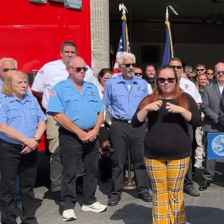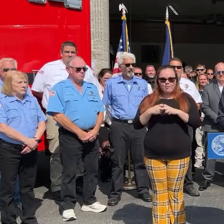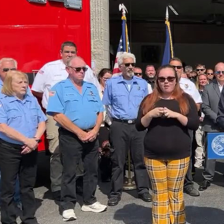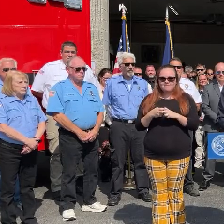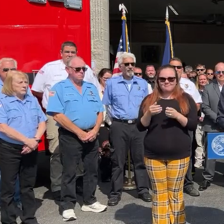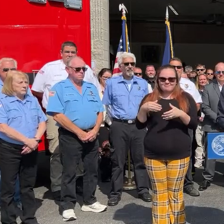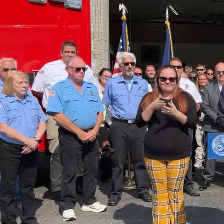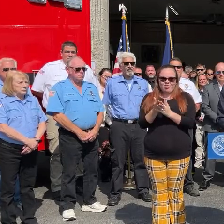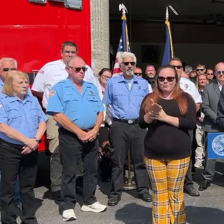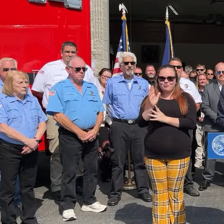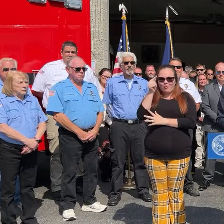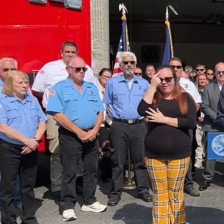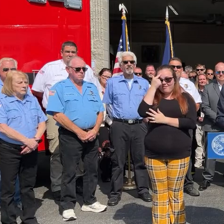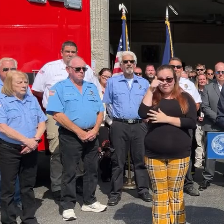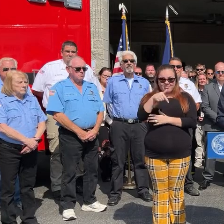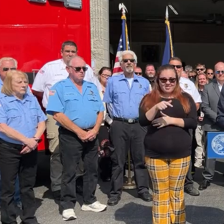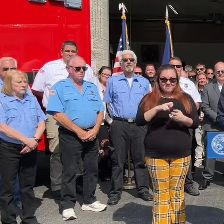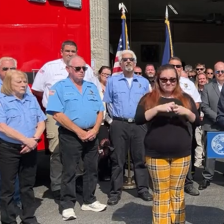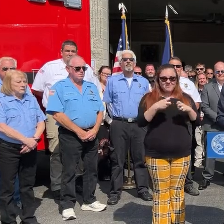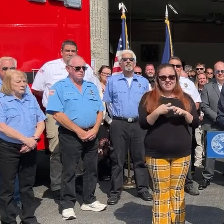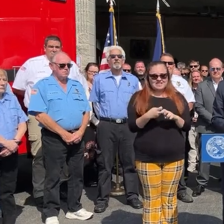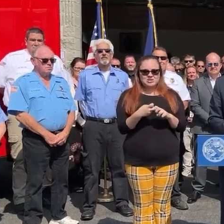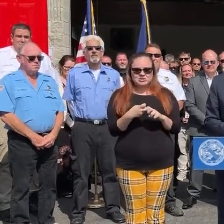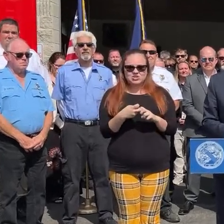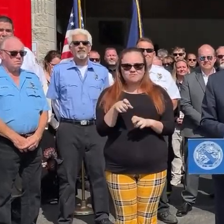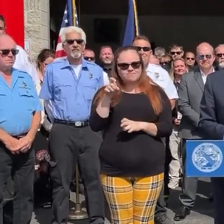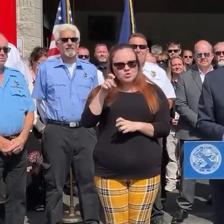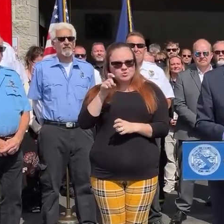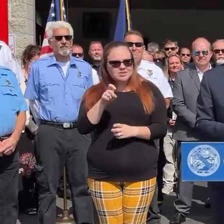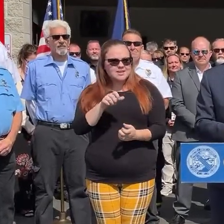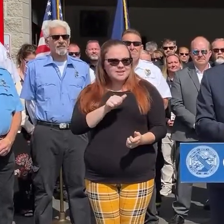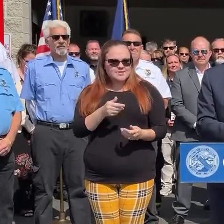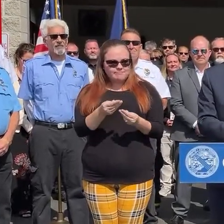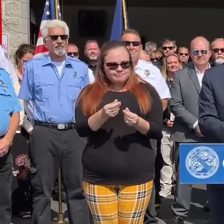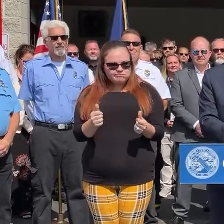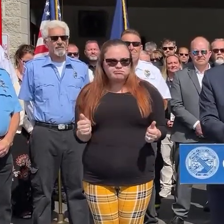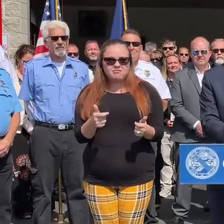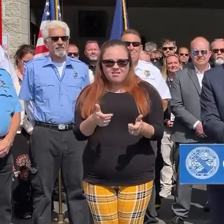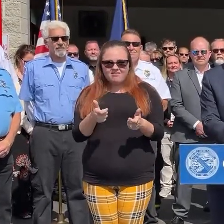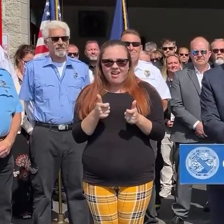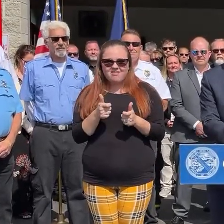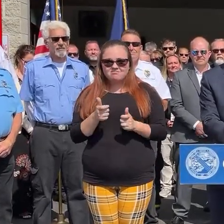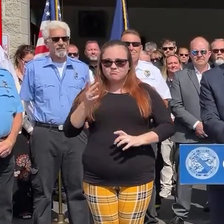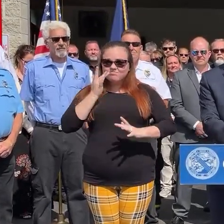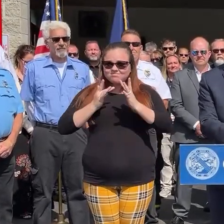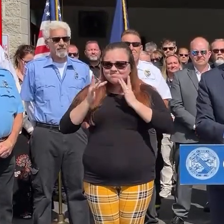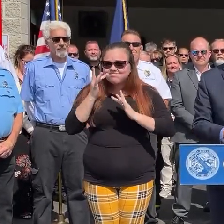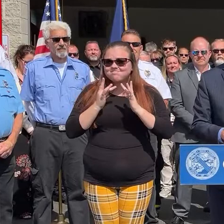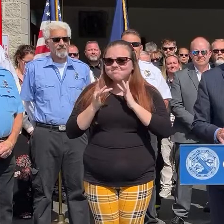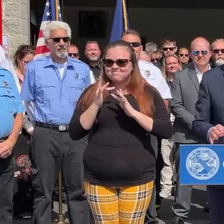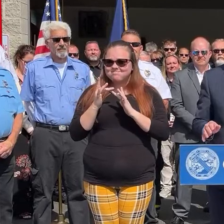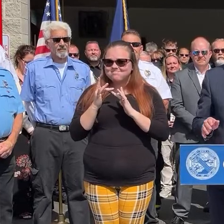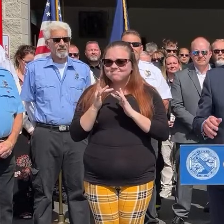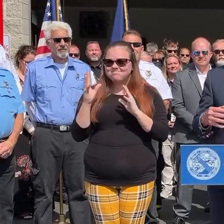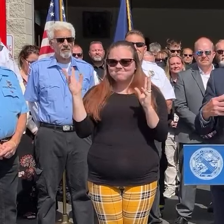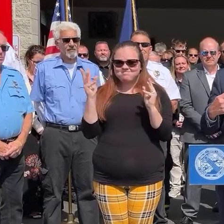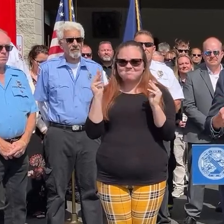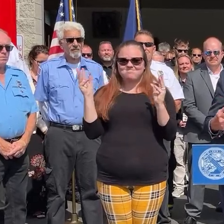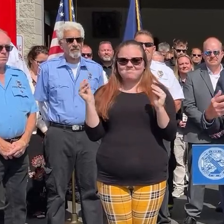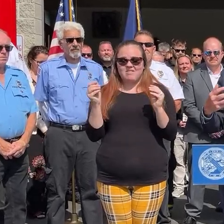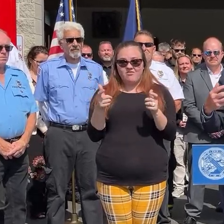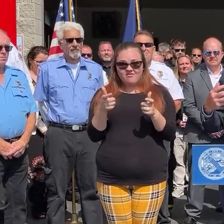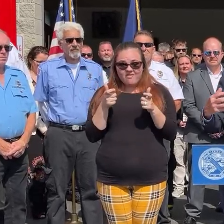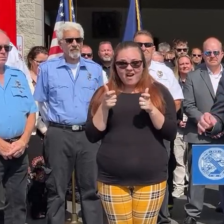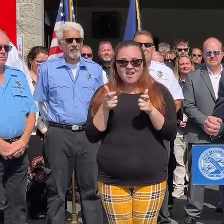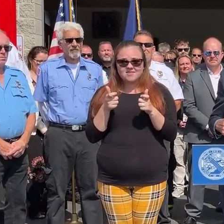government. This was an issue that needed to be resolved, which is the lack of